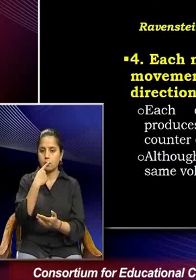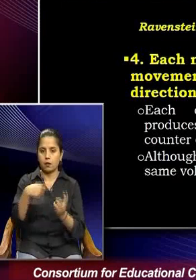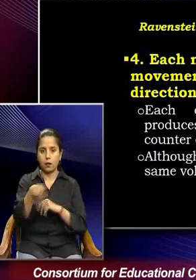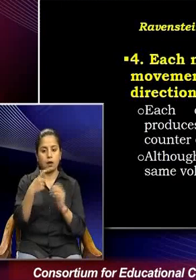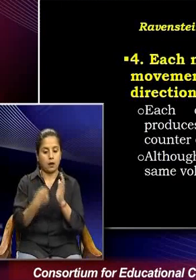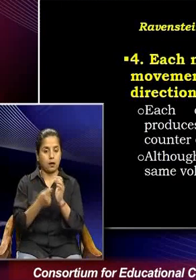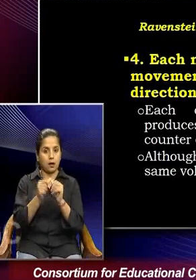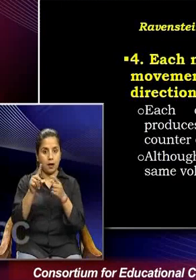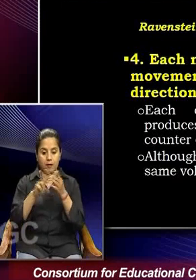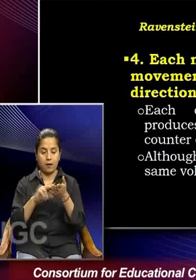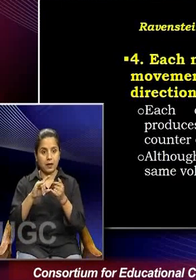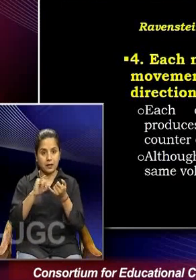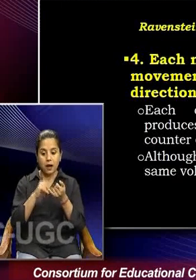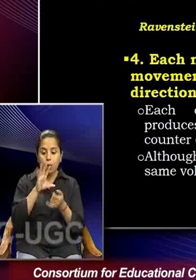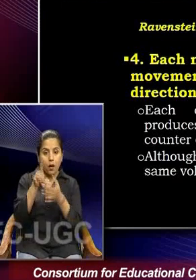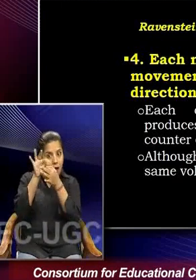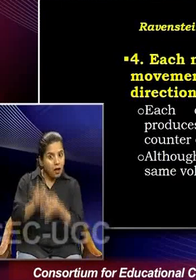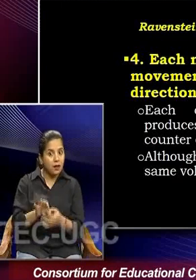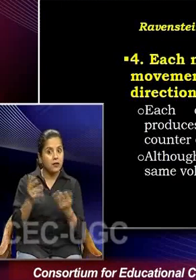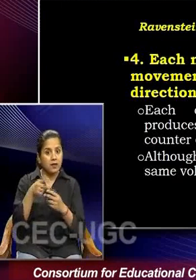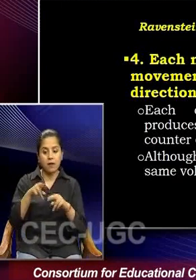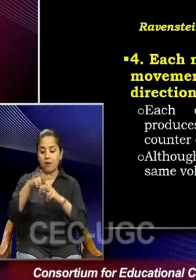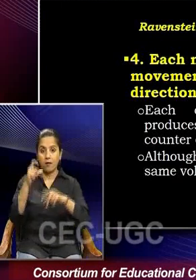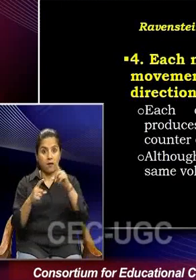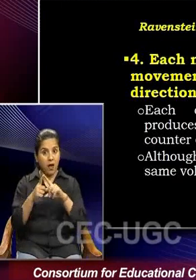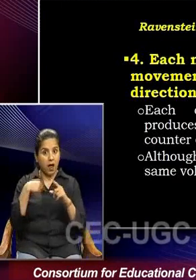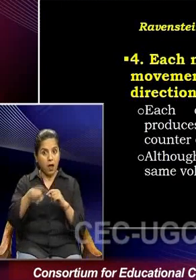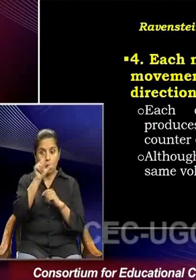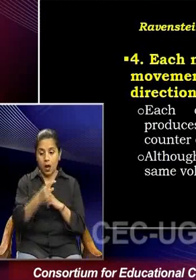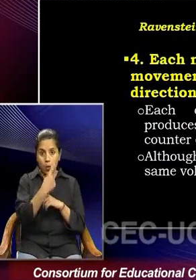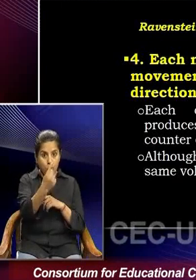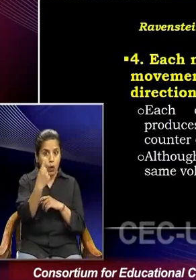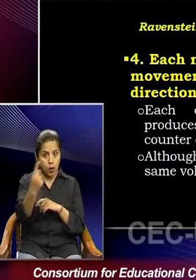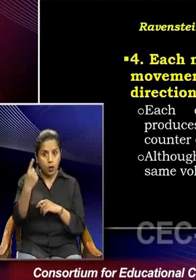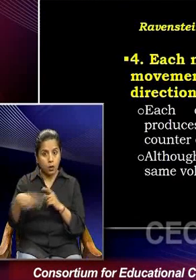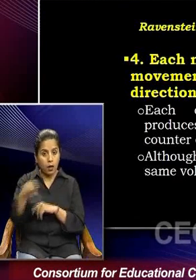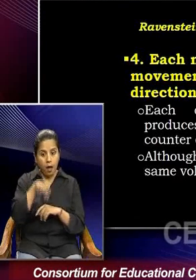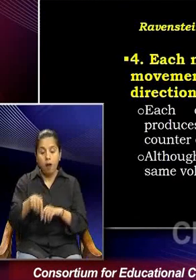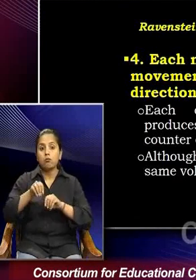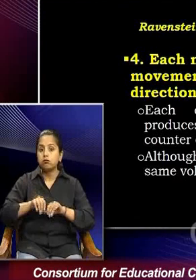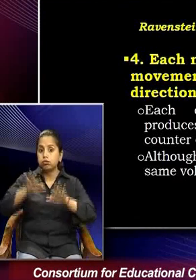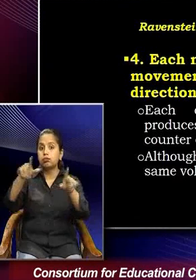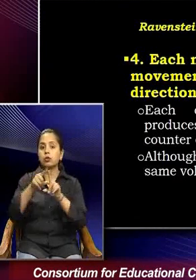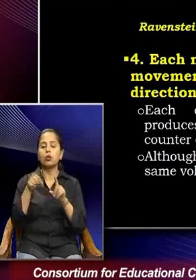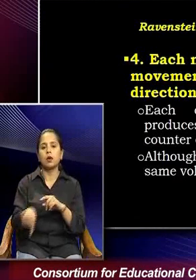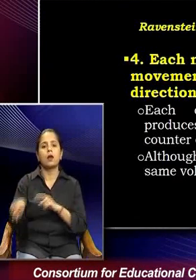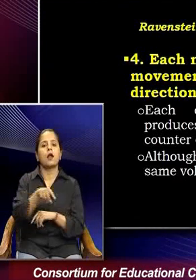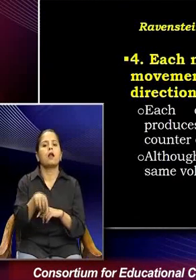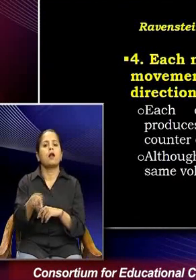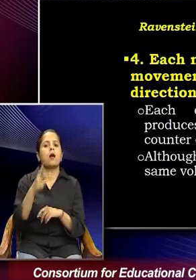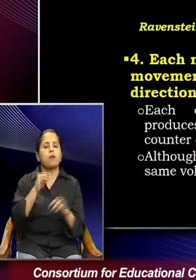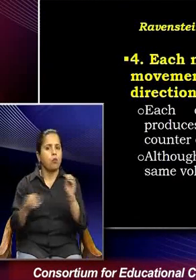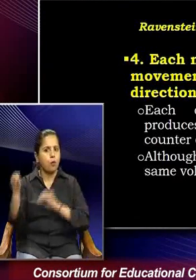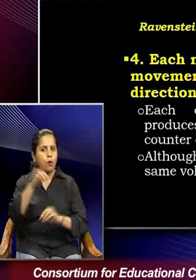Revenstein is related to the fact that each migration produces a movement in the